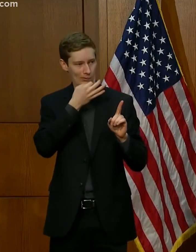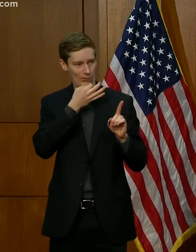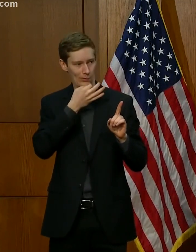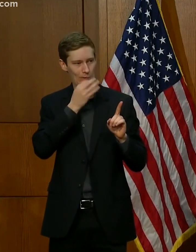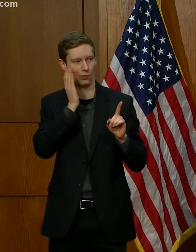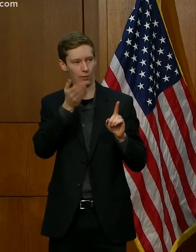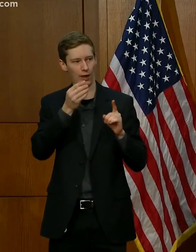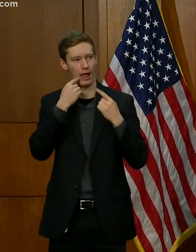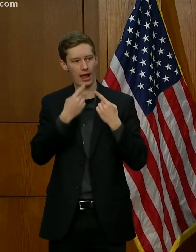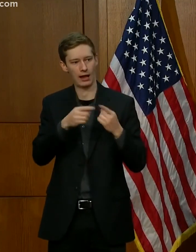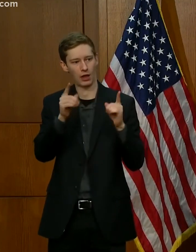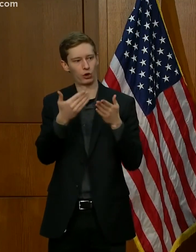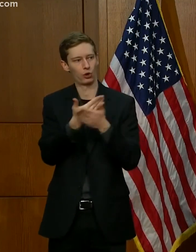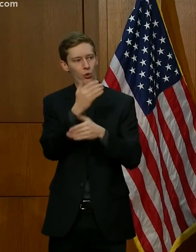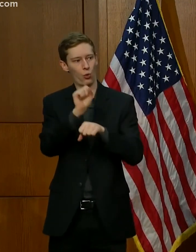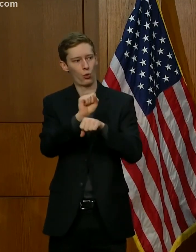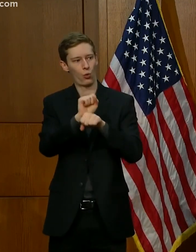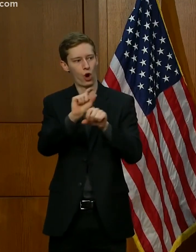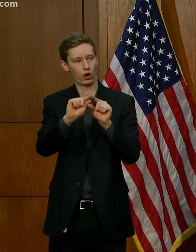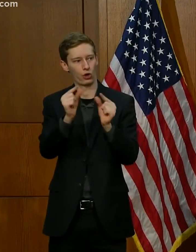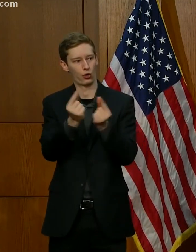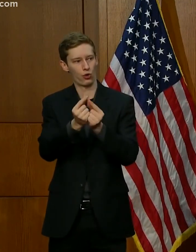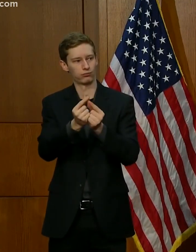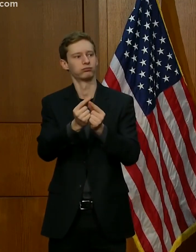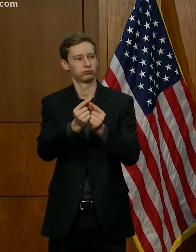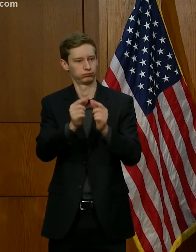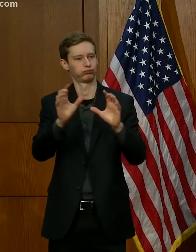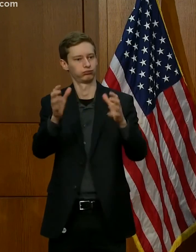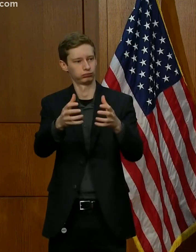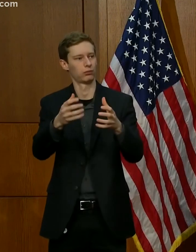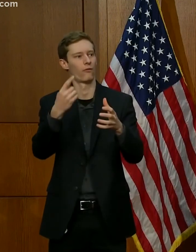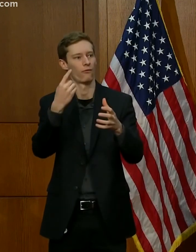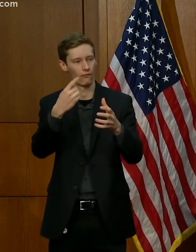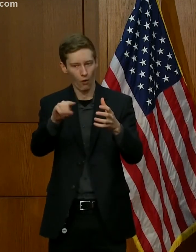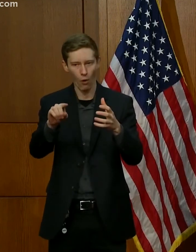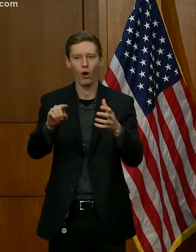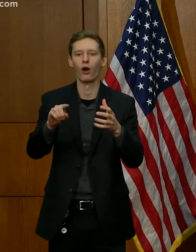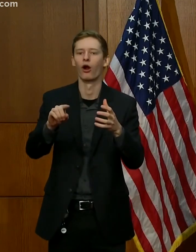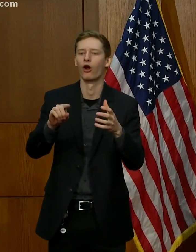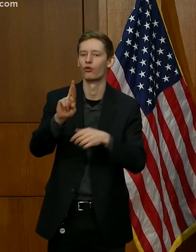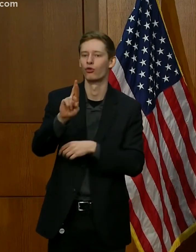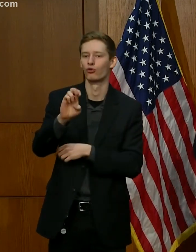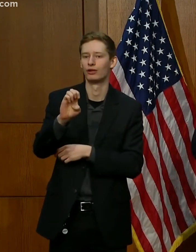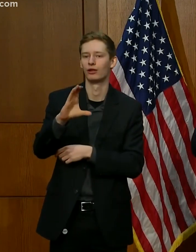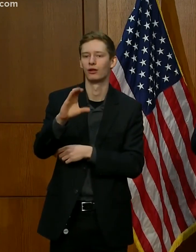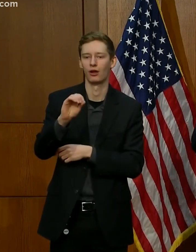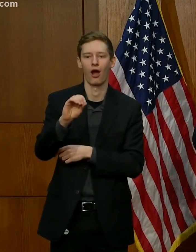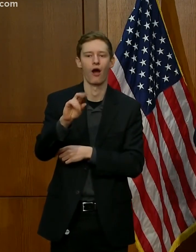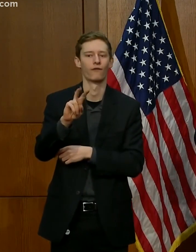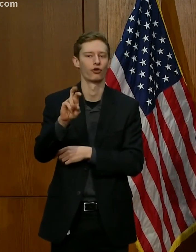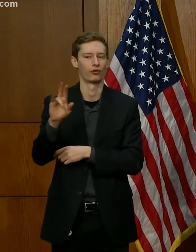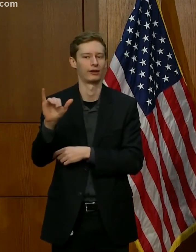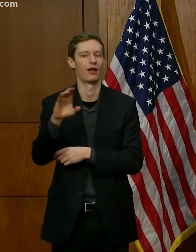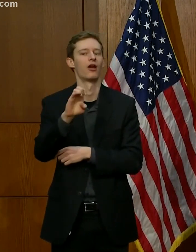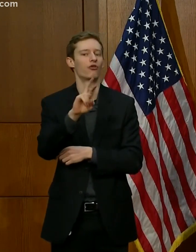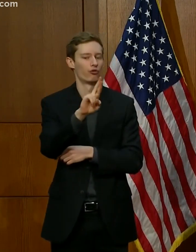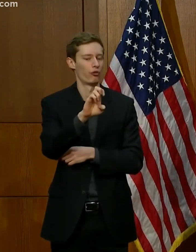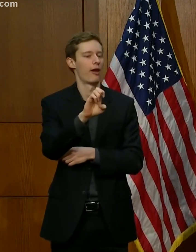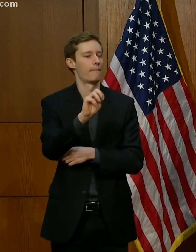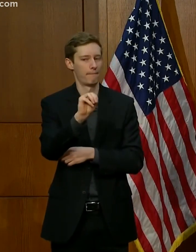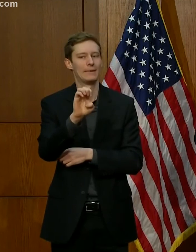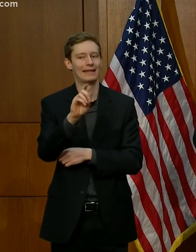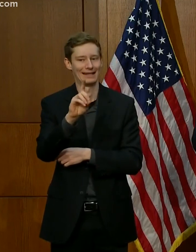group that will focus on remediation and recovery. We just started sending out invites to the work group members yesterday that we're calling Virginia